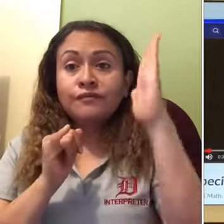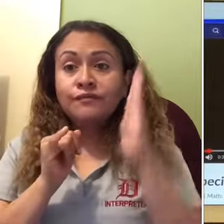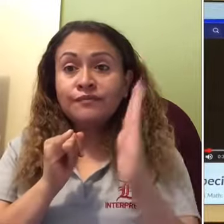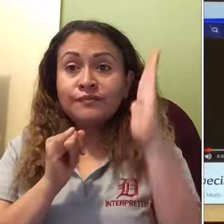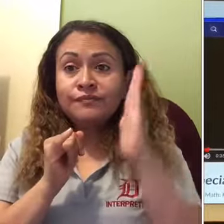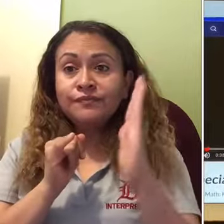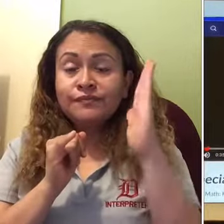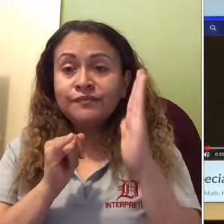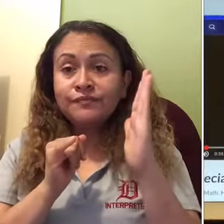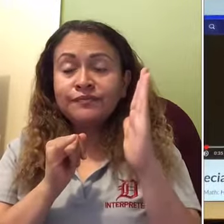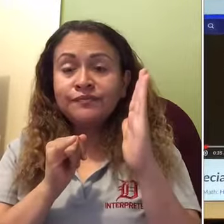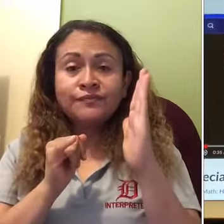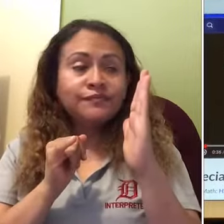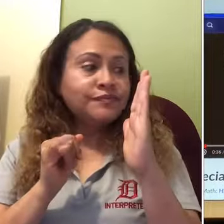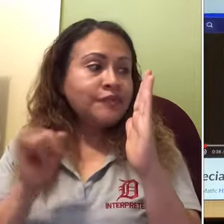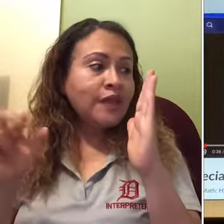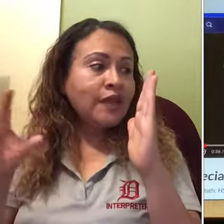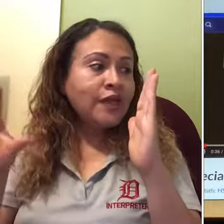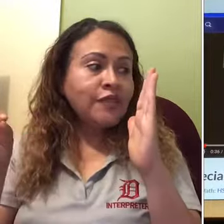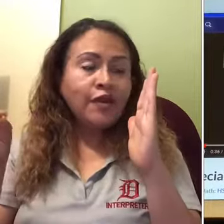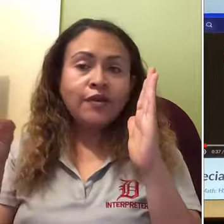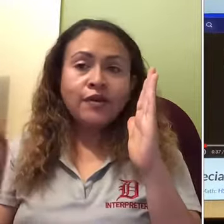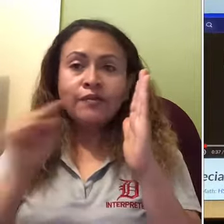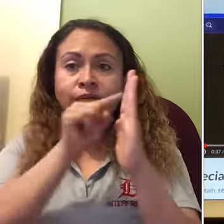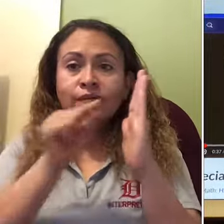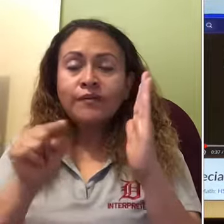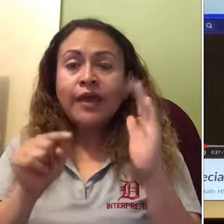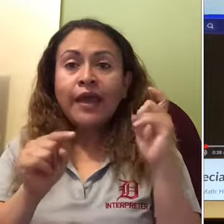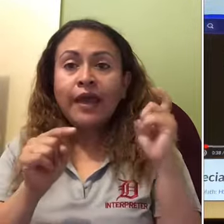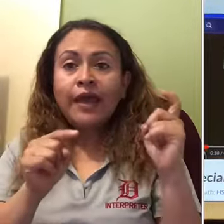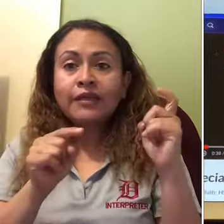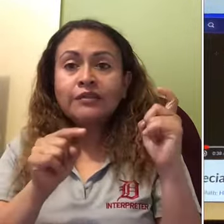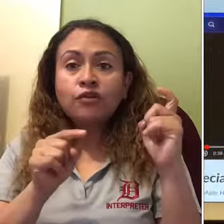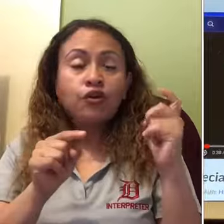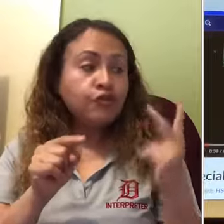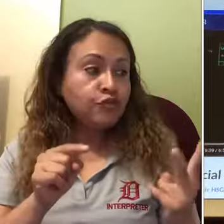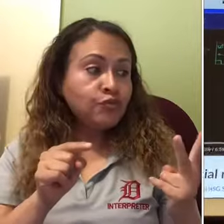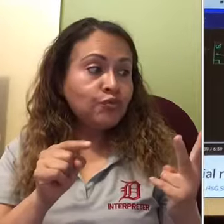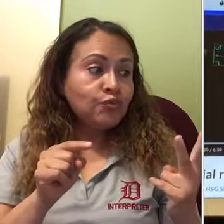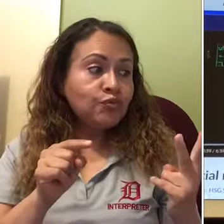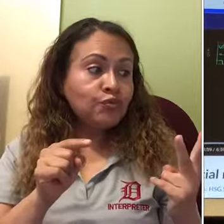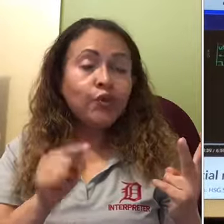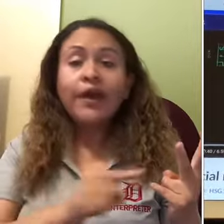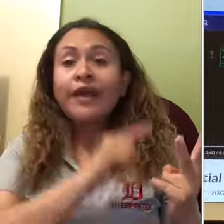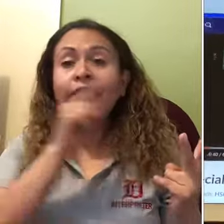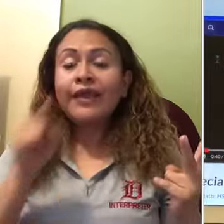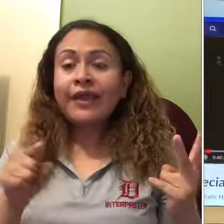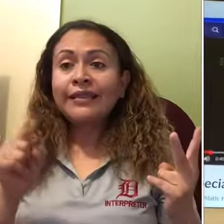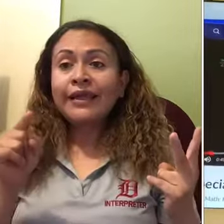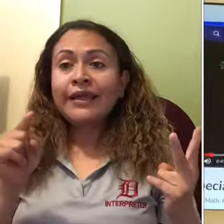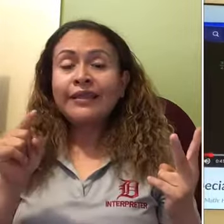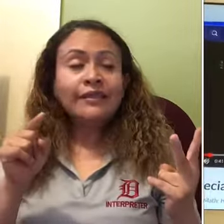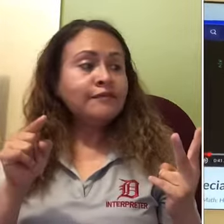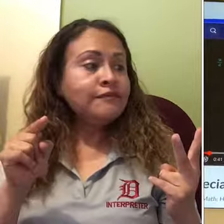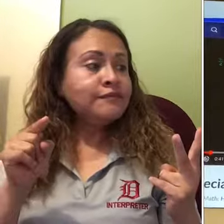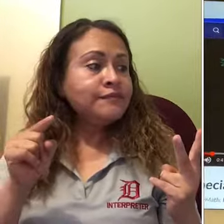opposite the 30-degree side, has length x over 2, and that the 60-degree side,